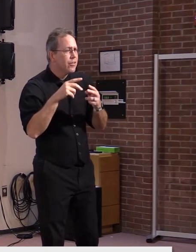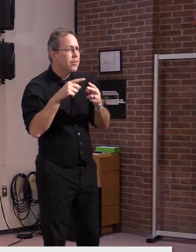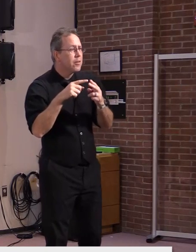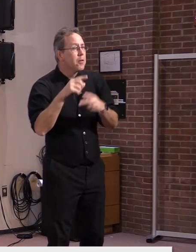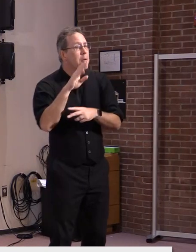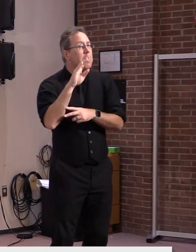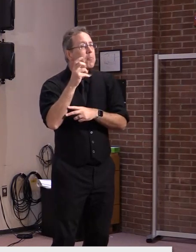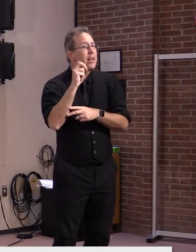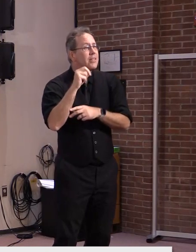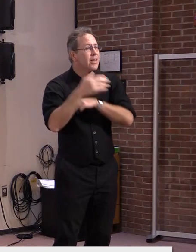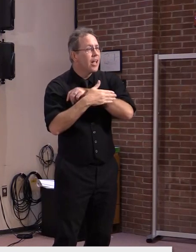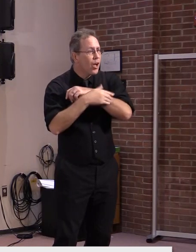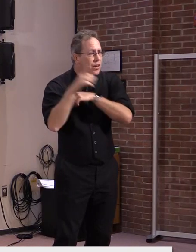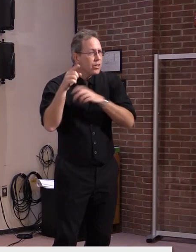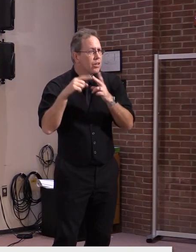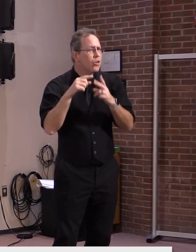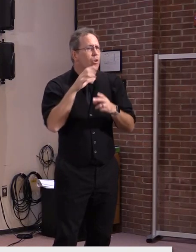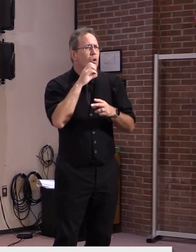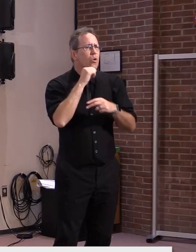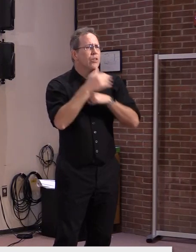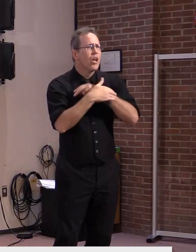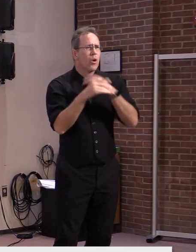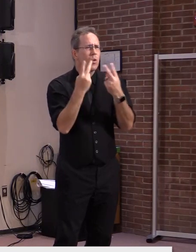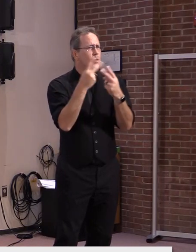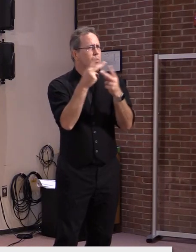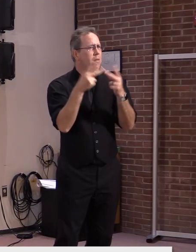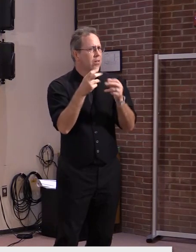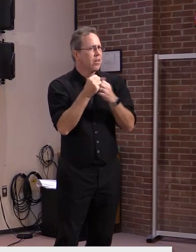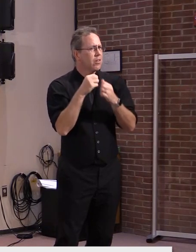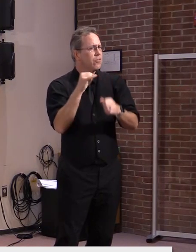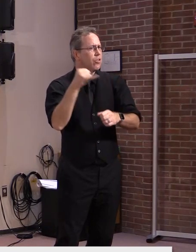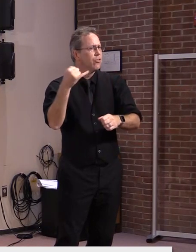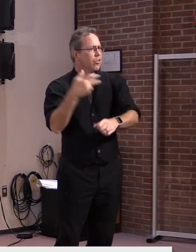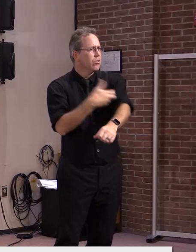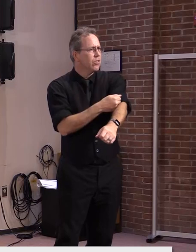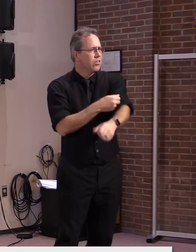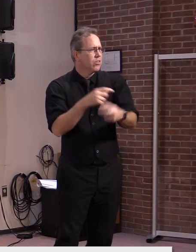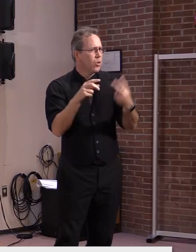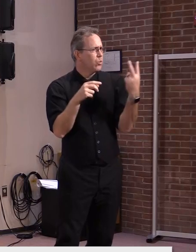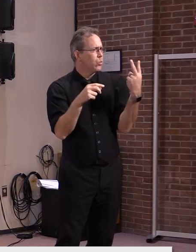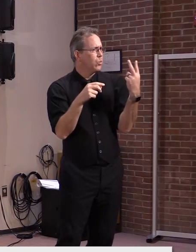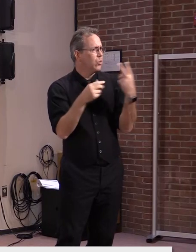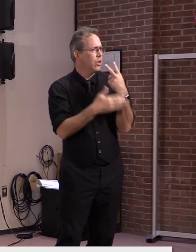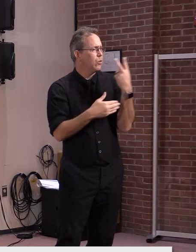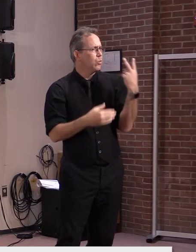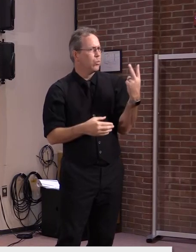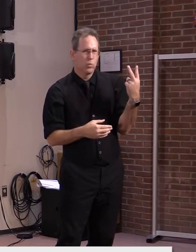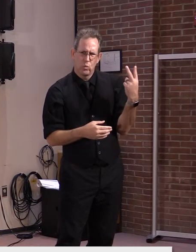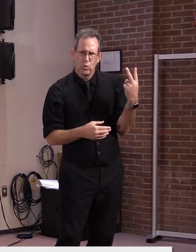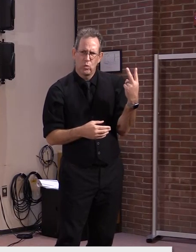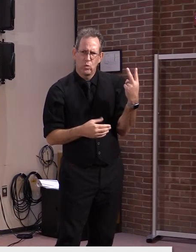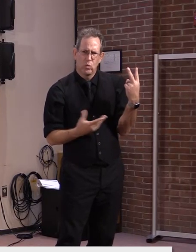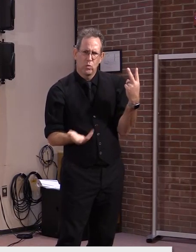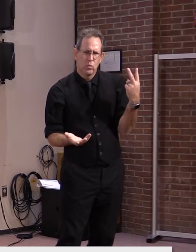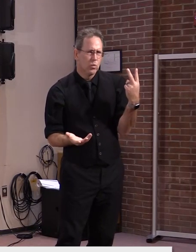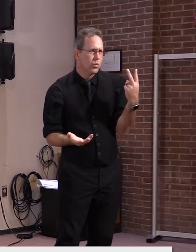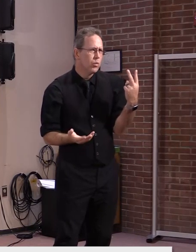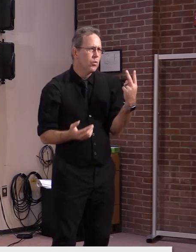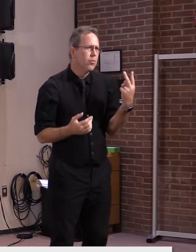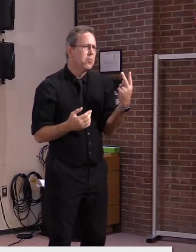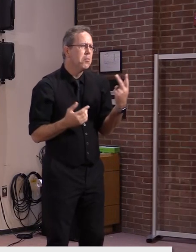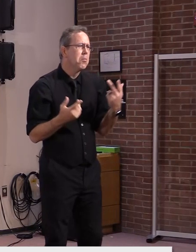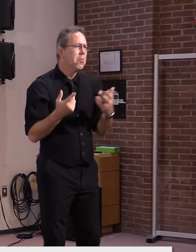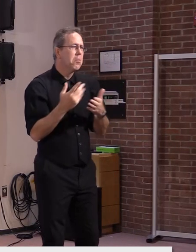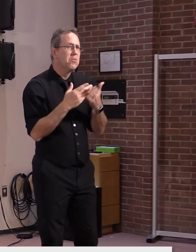And I'm hearing from people who, you know, are on the fence and maybe would get a vaccine